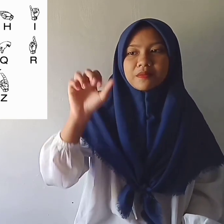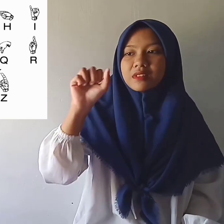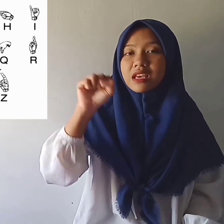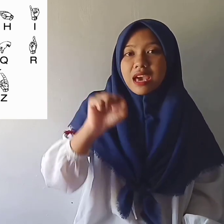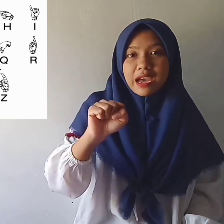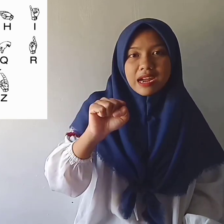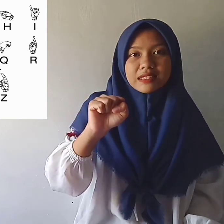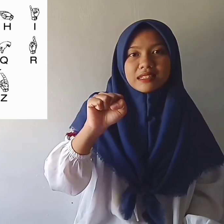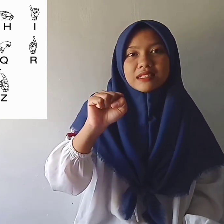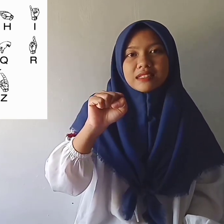S,